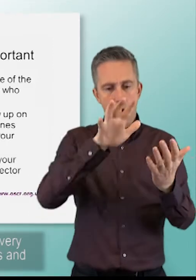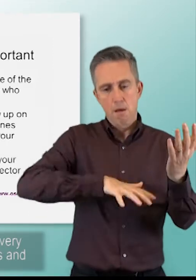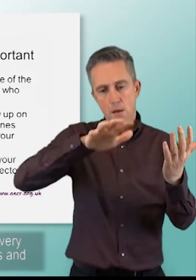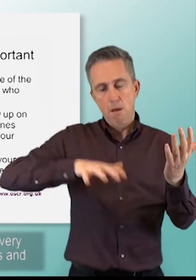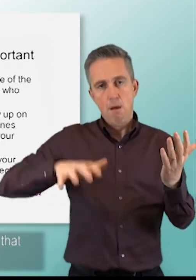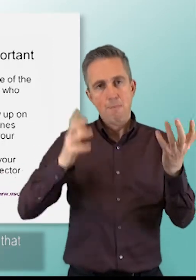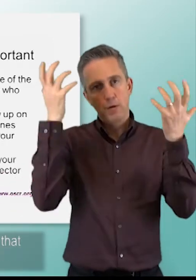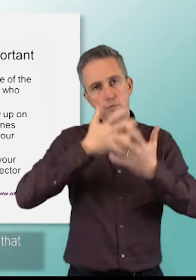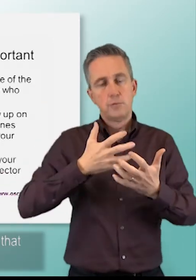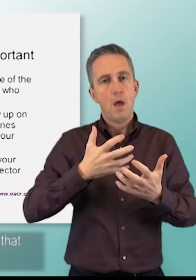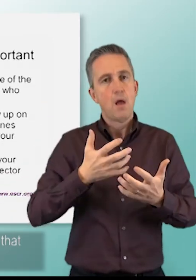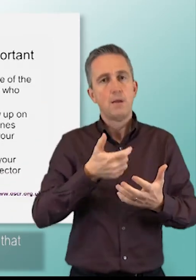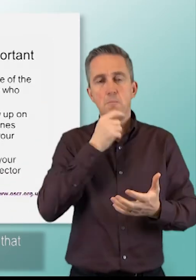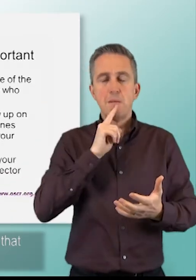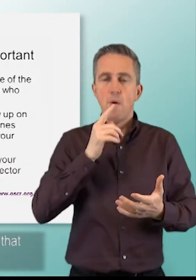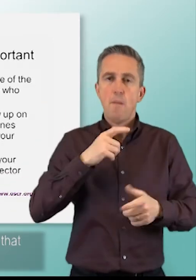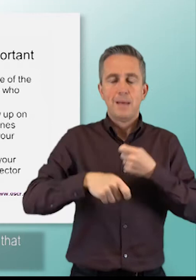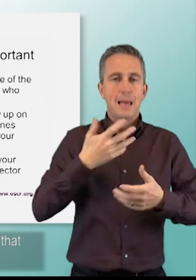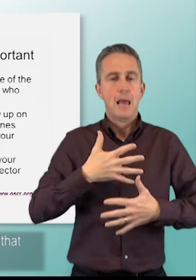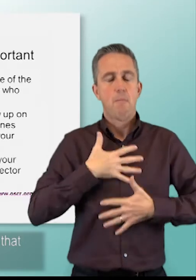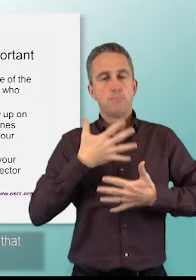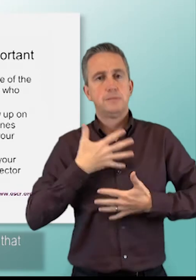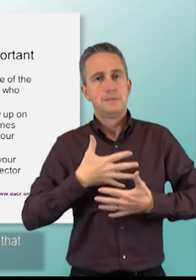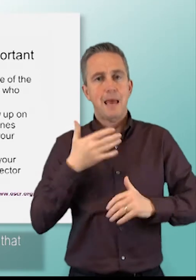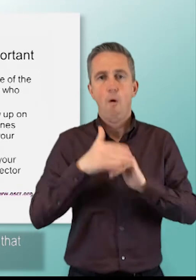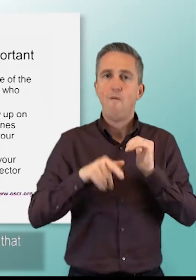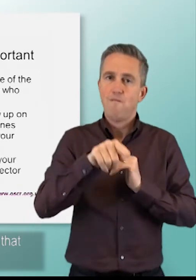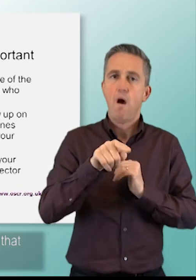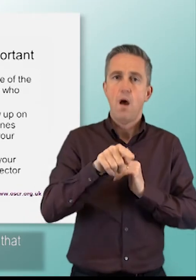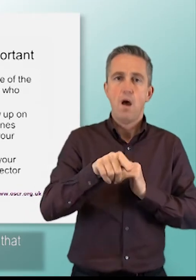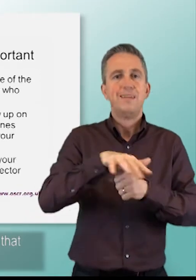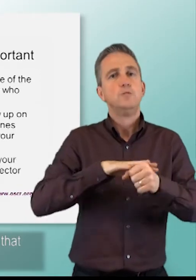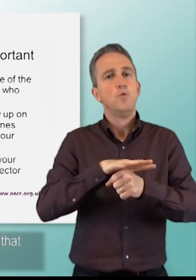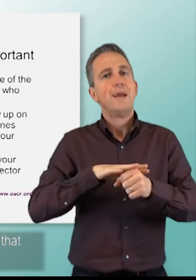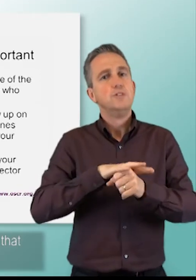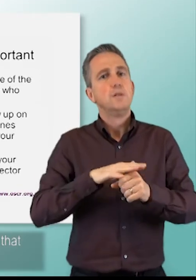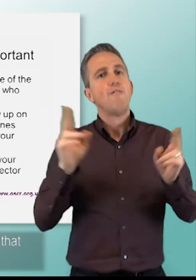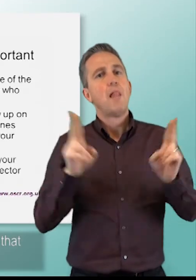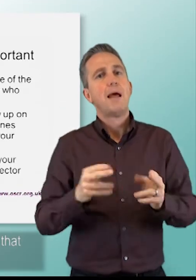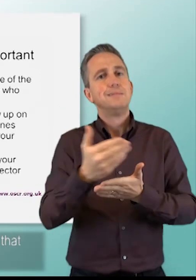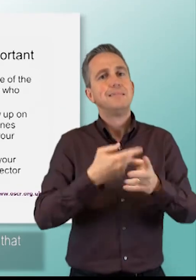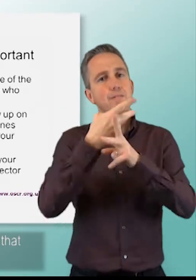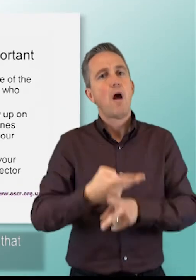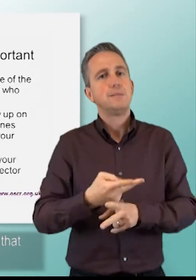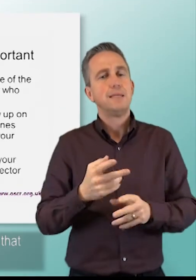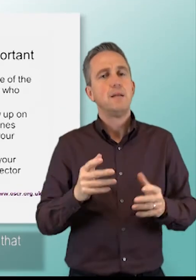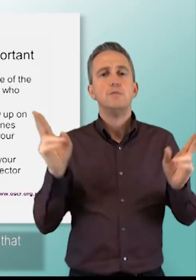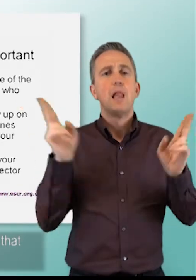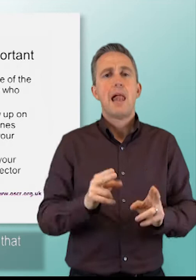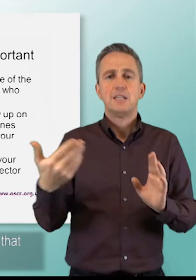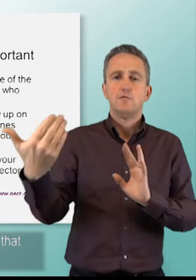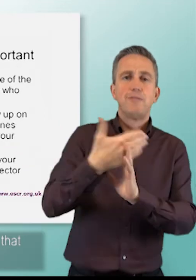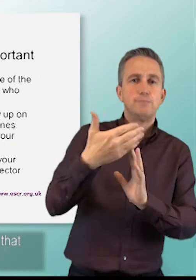newspapers. Newspapers, I sound very old-fashioned, newspapers and everywhere else, was that there was a lack. It was felt that